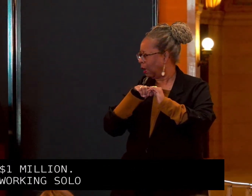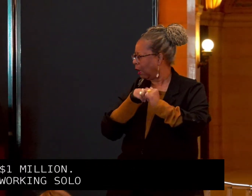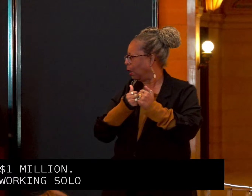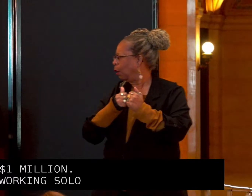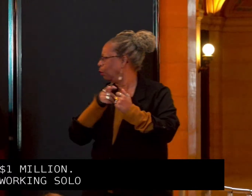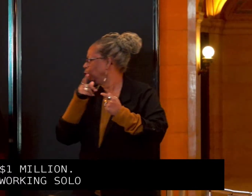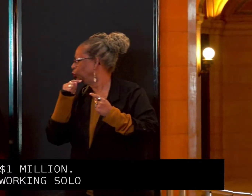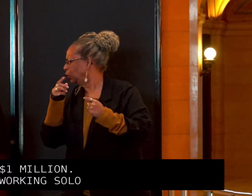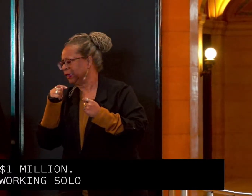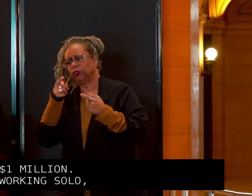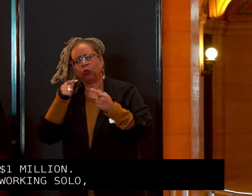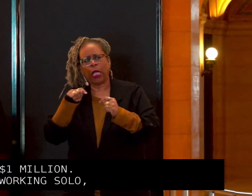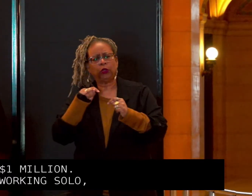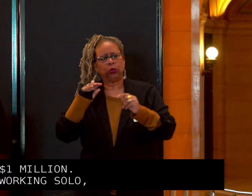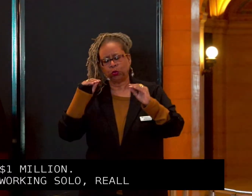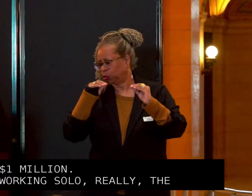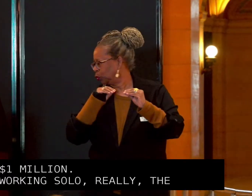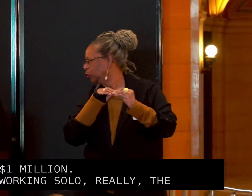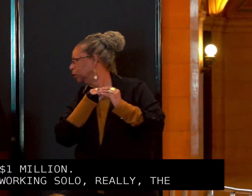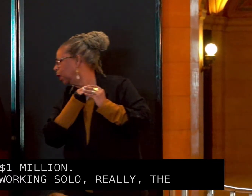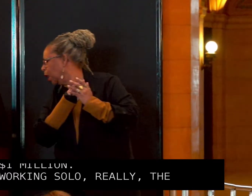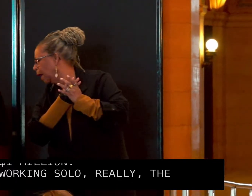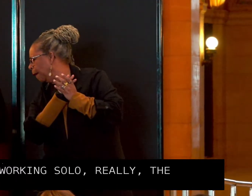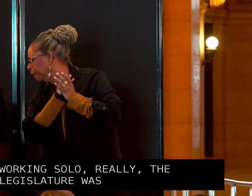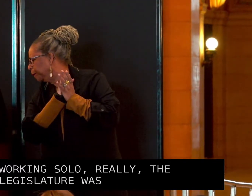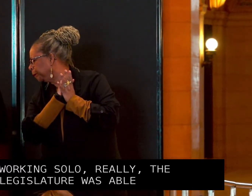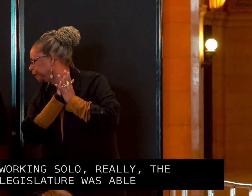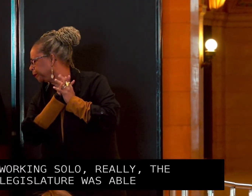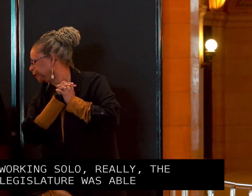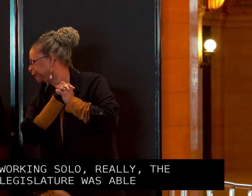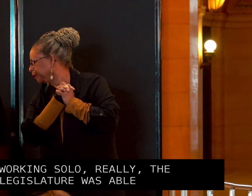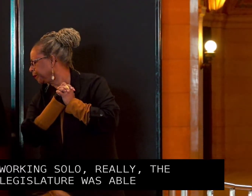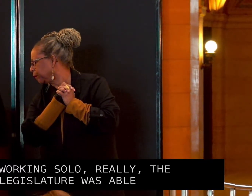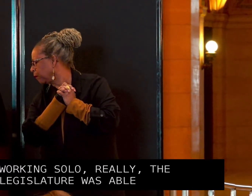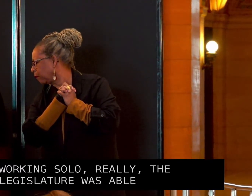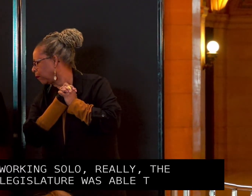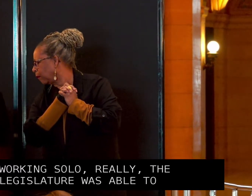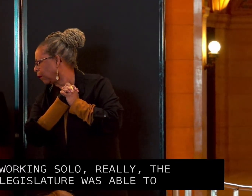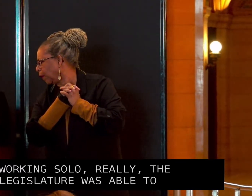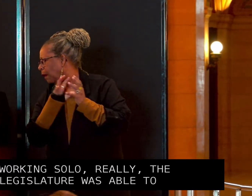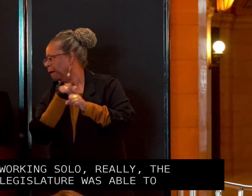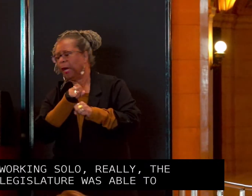really, the legislature was able to recognize her work.